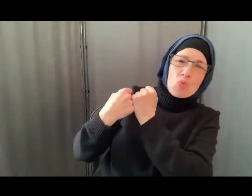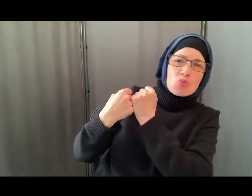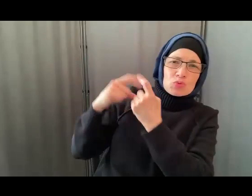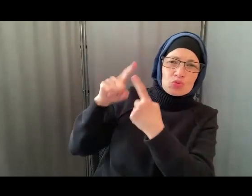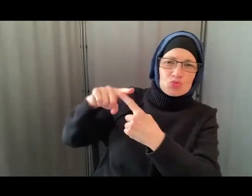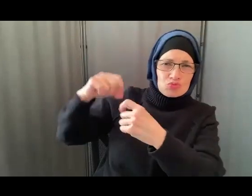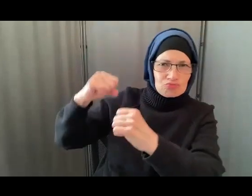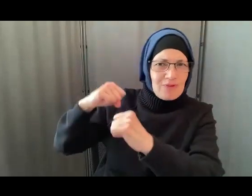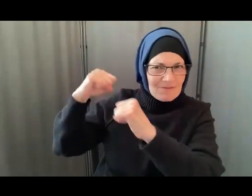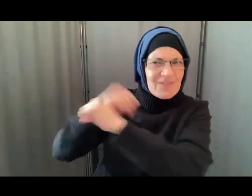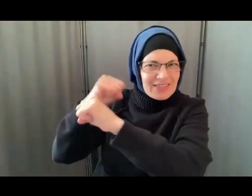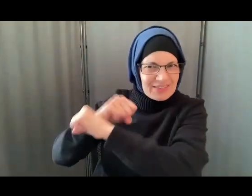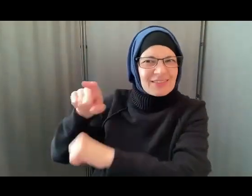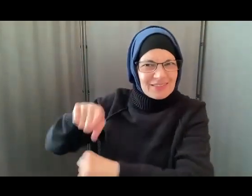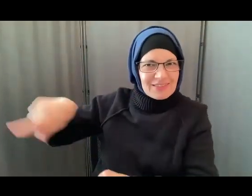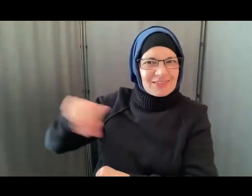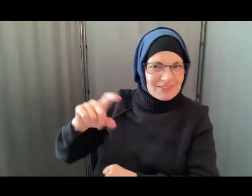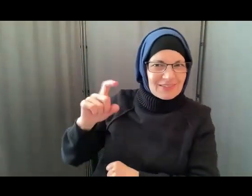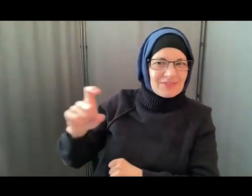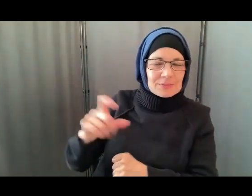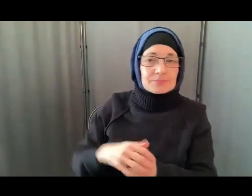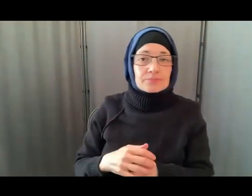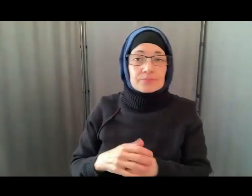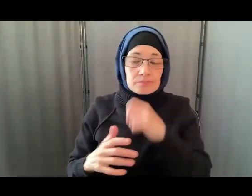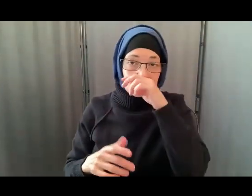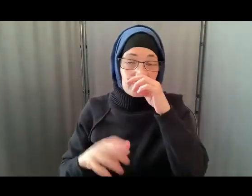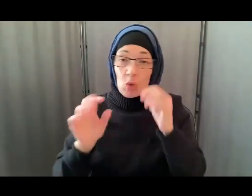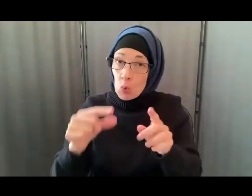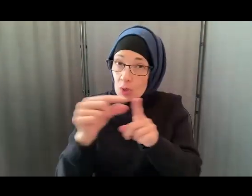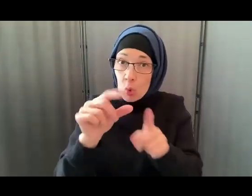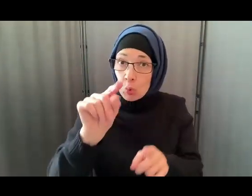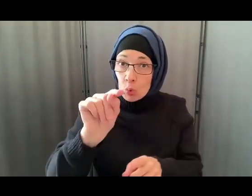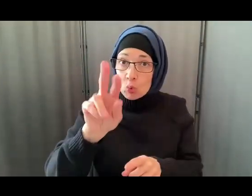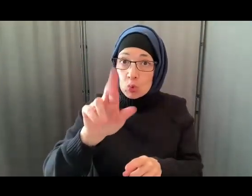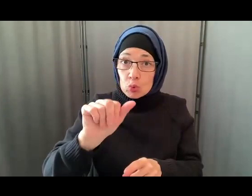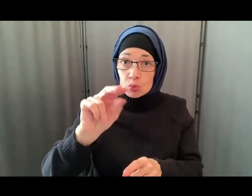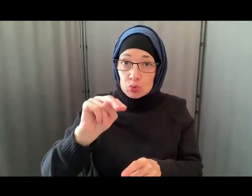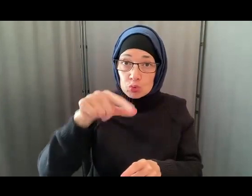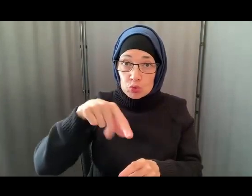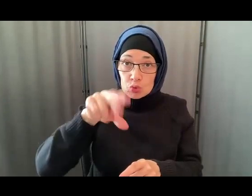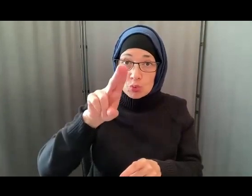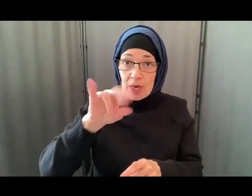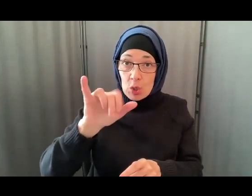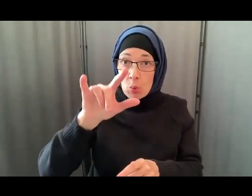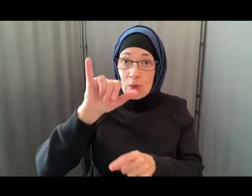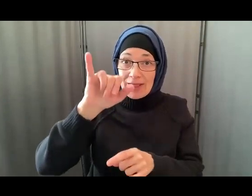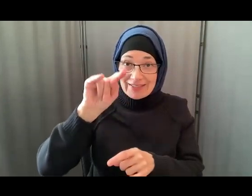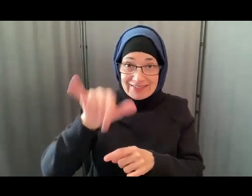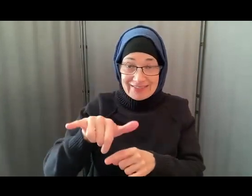And to point the fact that tranquility is one of the soldiers that Allah